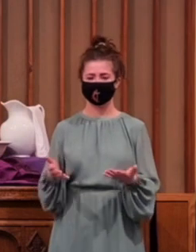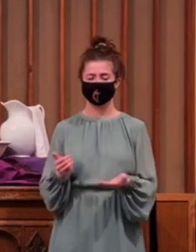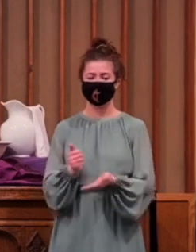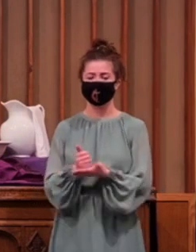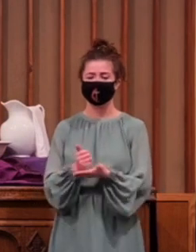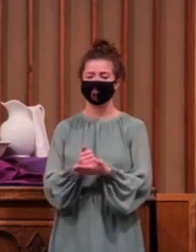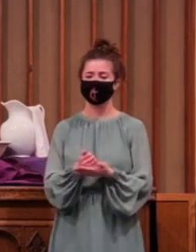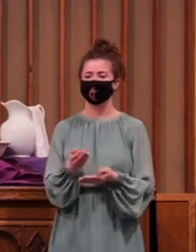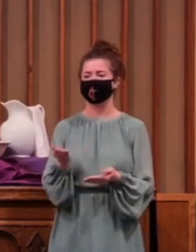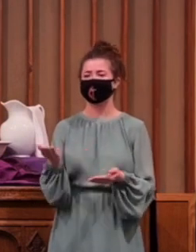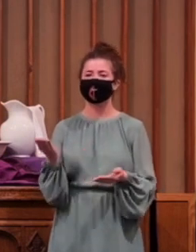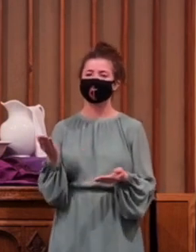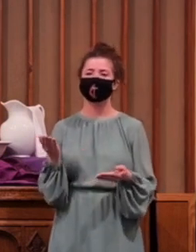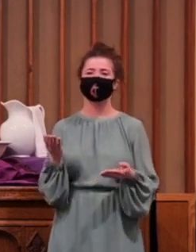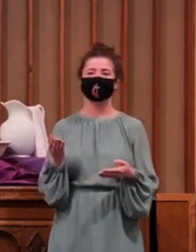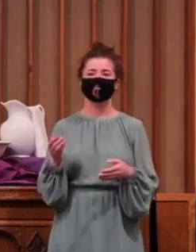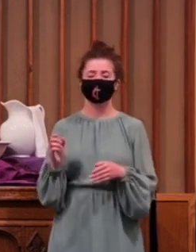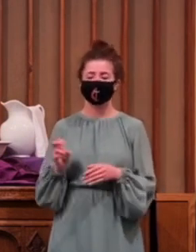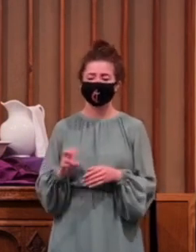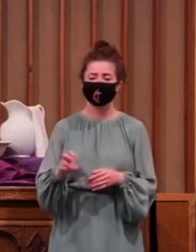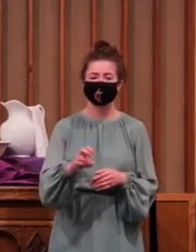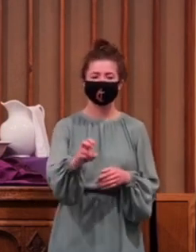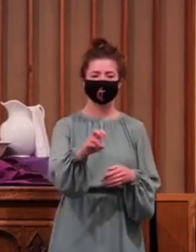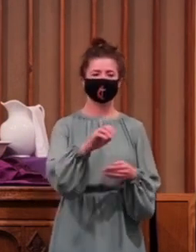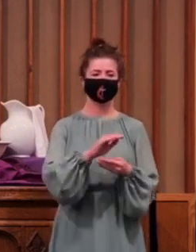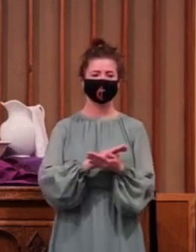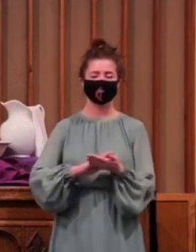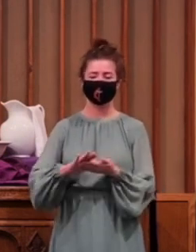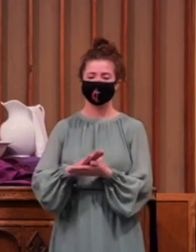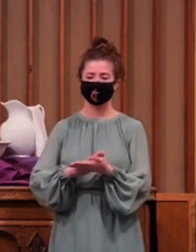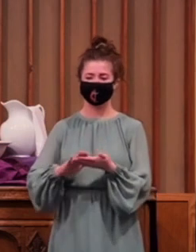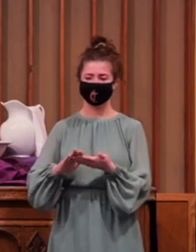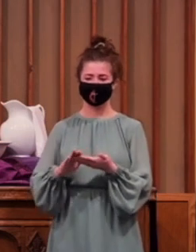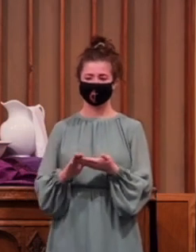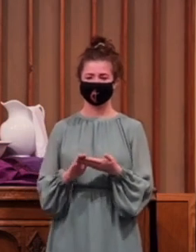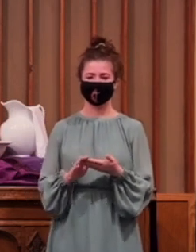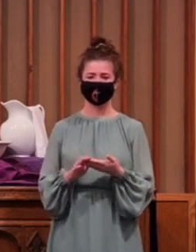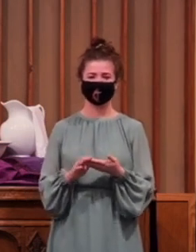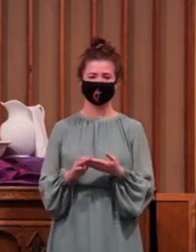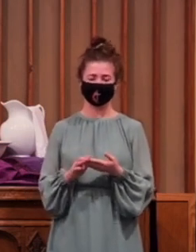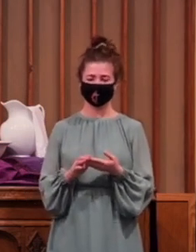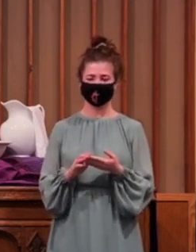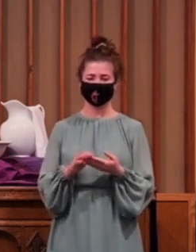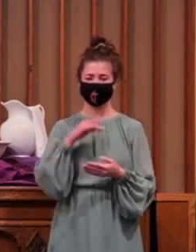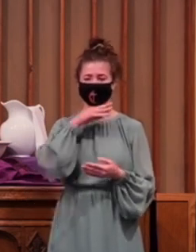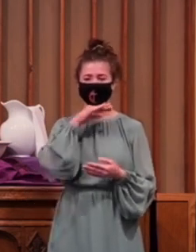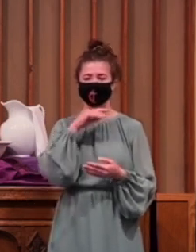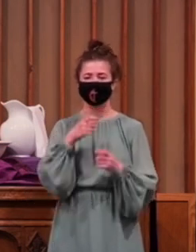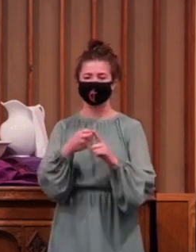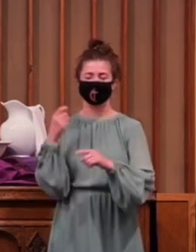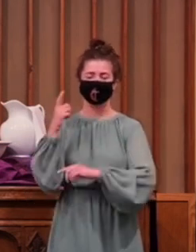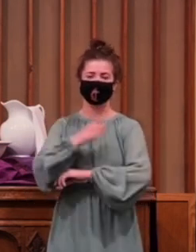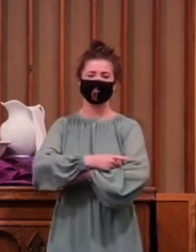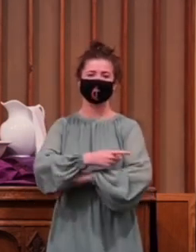their travels. By assisting them with washing off the filth of the day and helping them to start off their